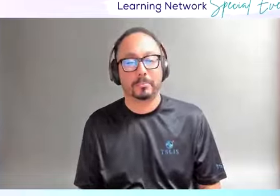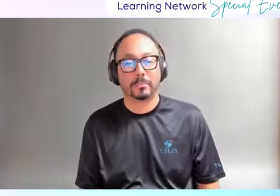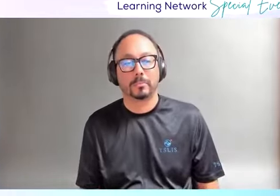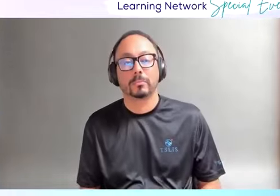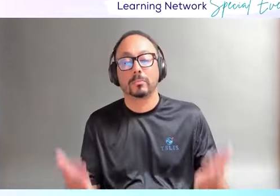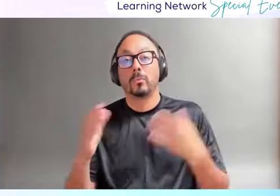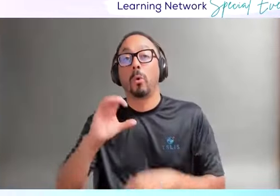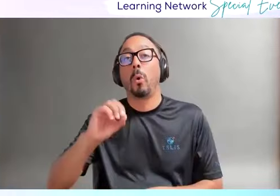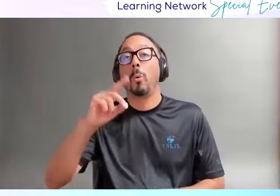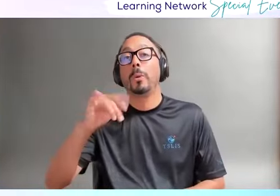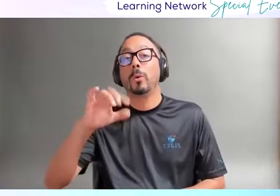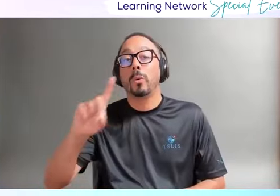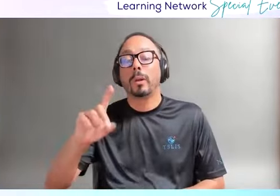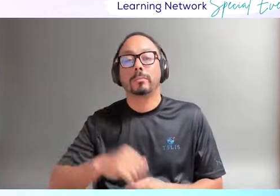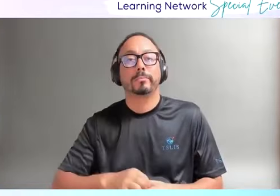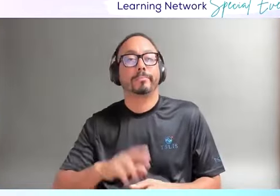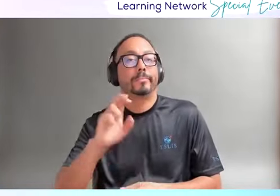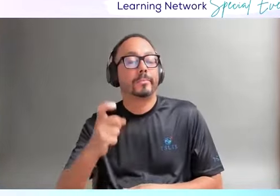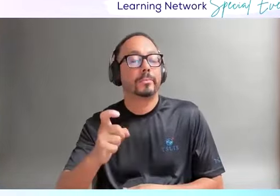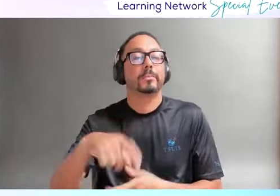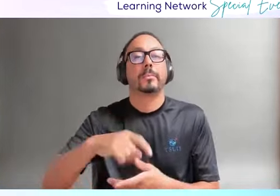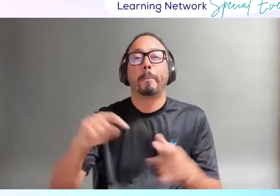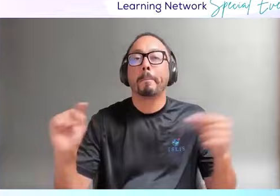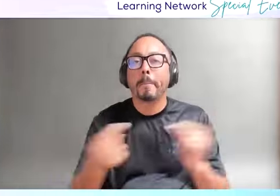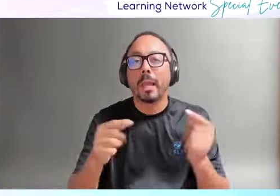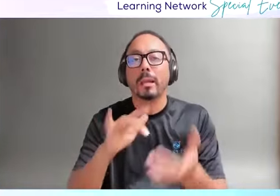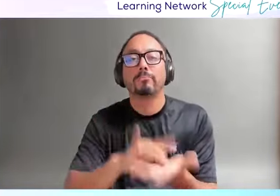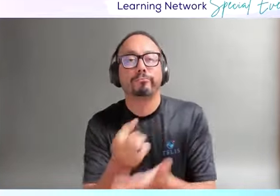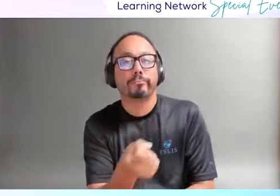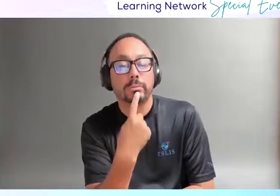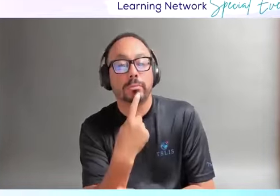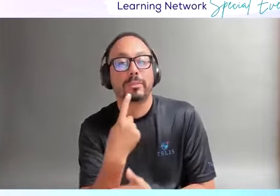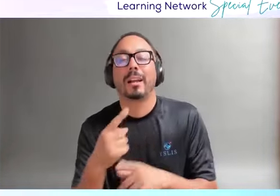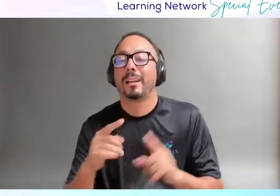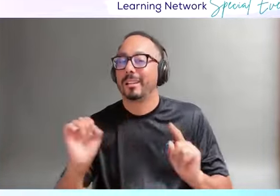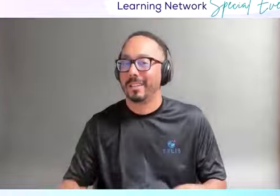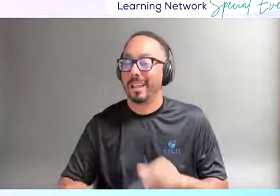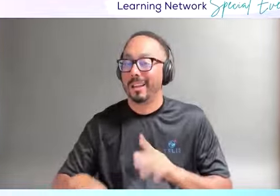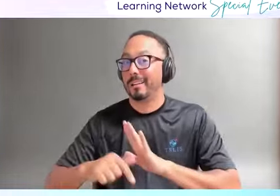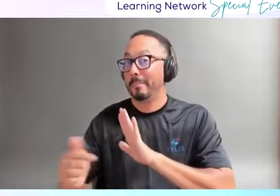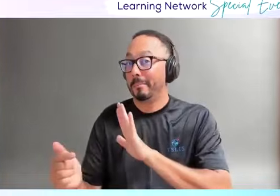remedies. This is a mixture here of both legal and illegal ways to get opioids.